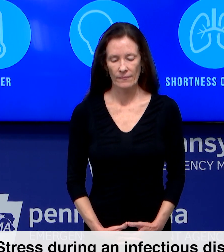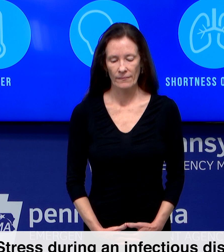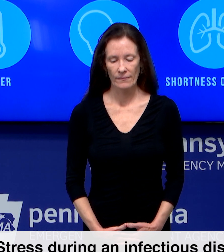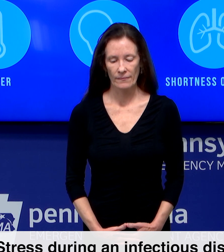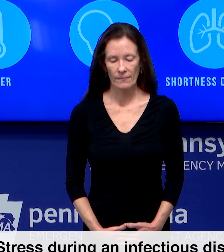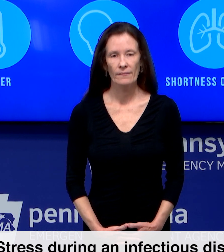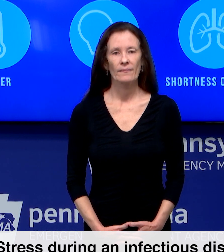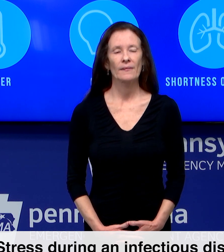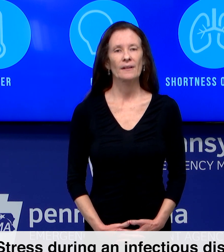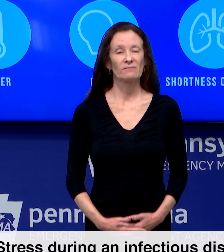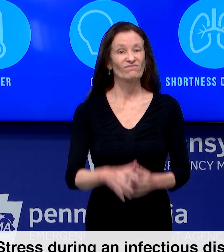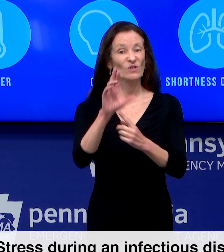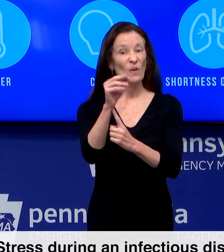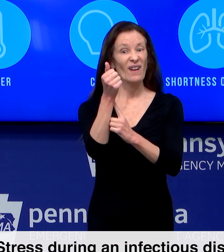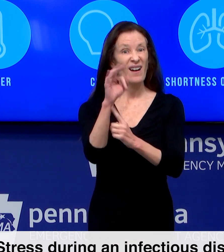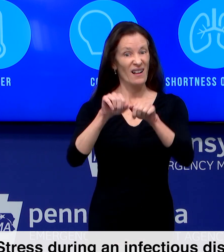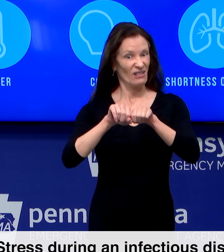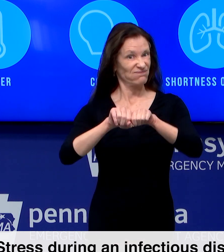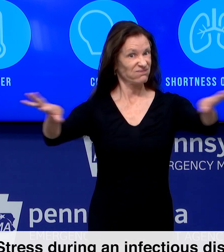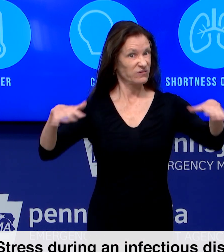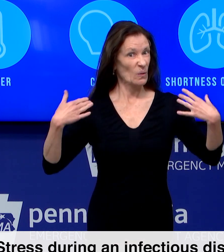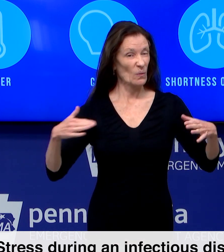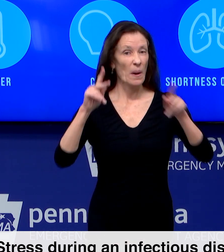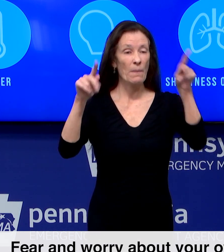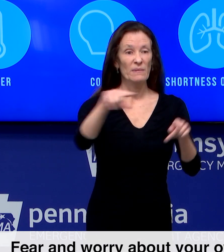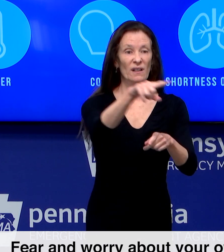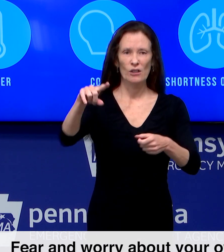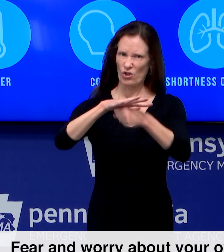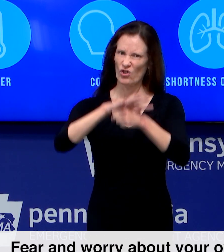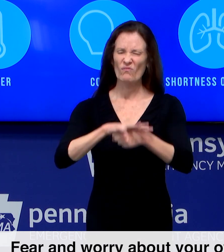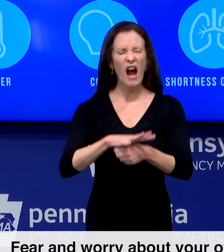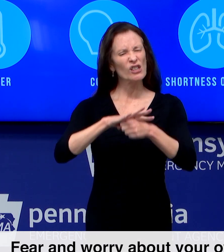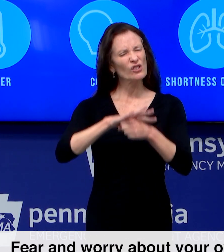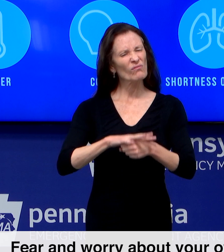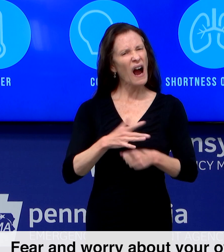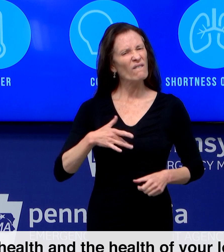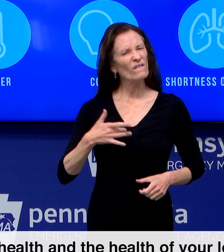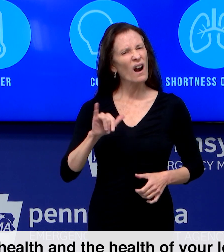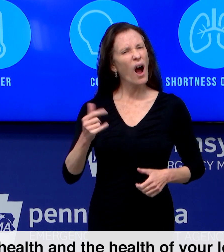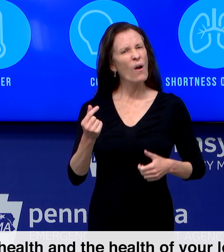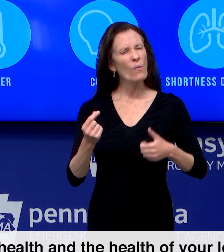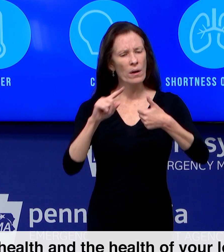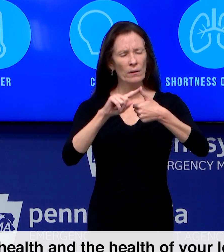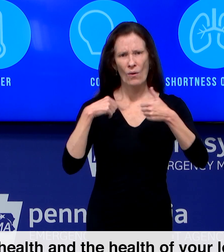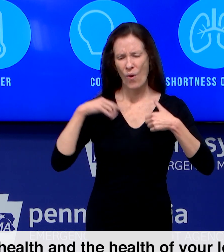Stress during an infectious disease outbreak can include fear and worry about your own health and the health of your loved